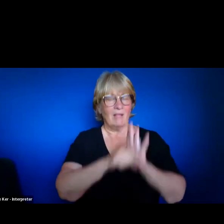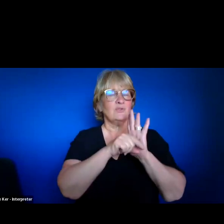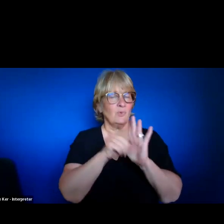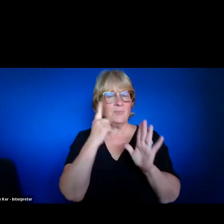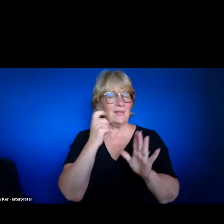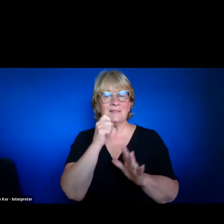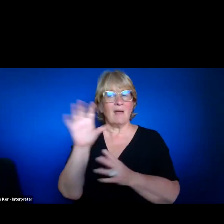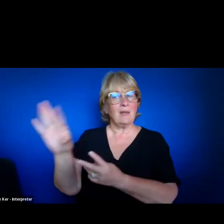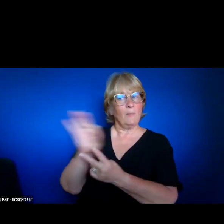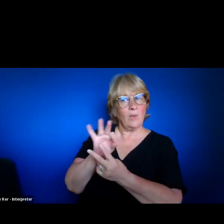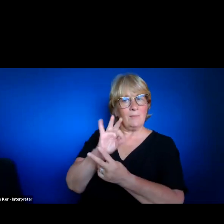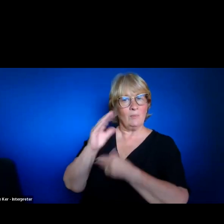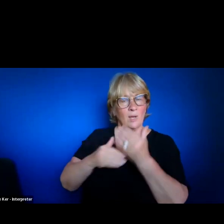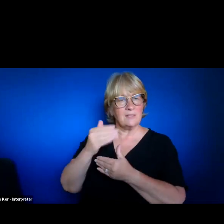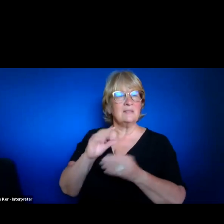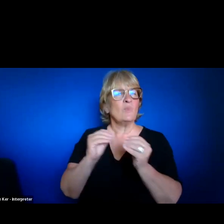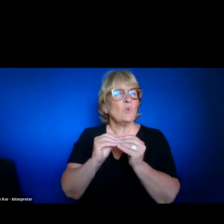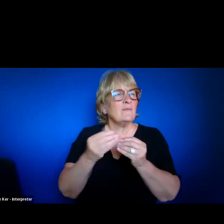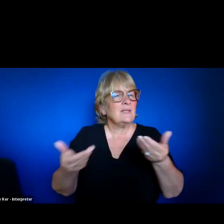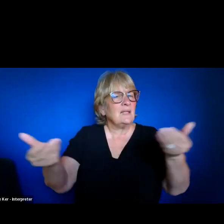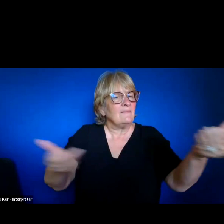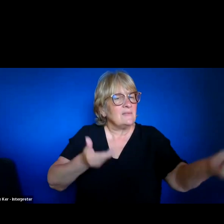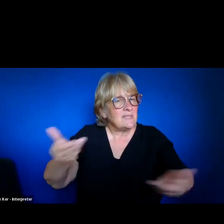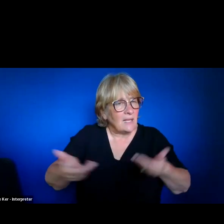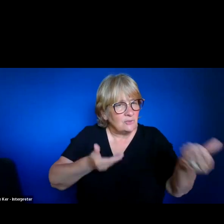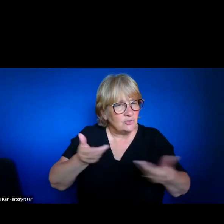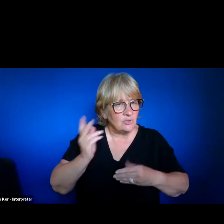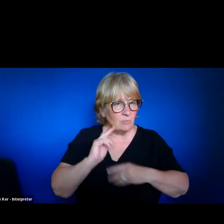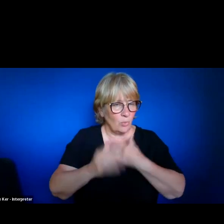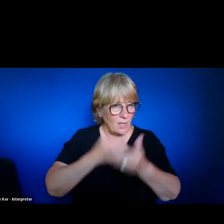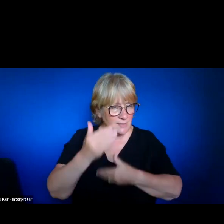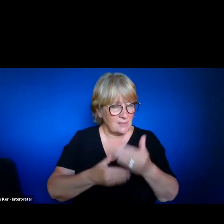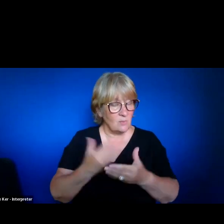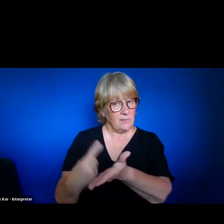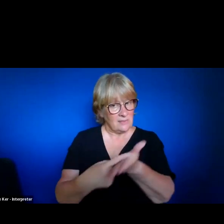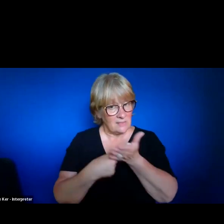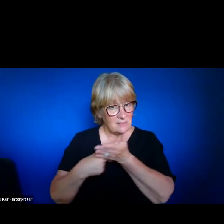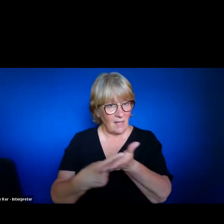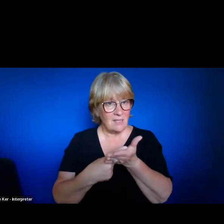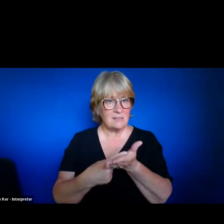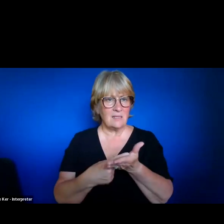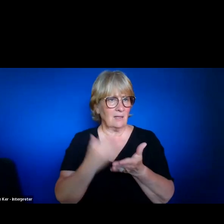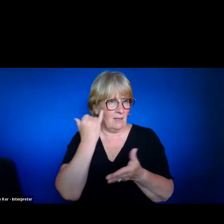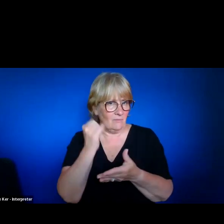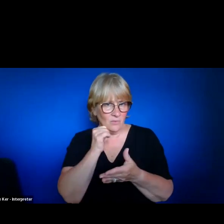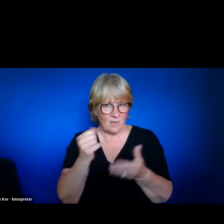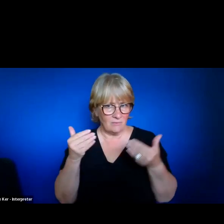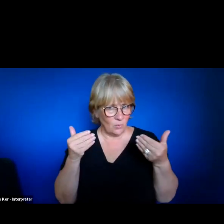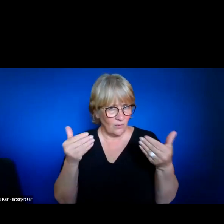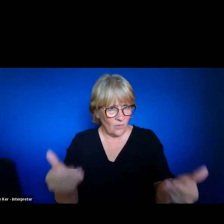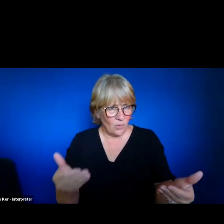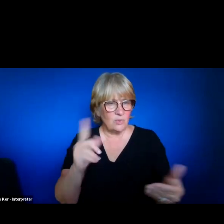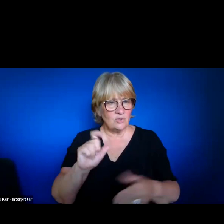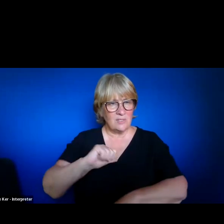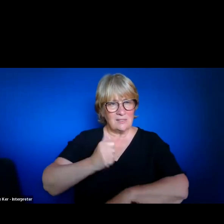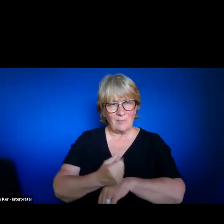appointment process. It's been more of an invitation process. However, I think we've been discussing about whether or not going forward, we should